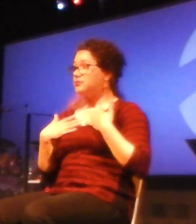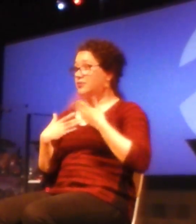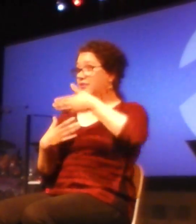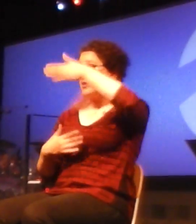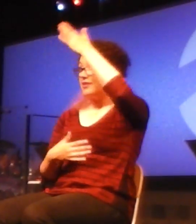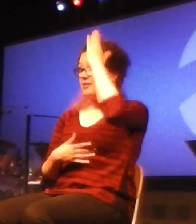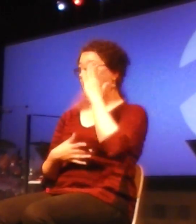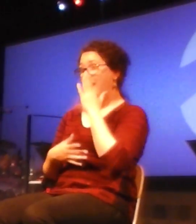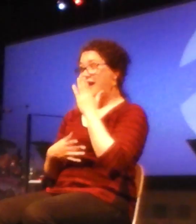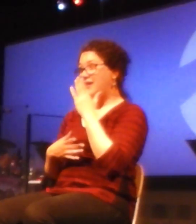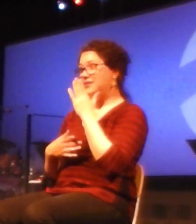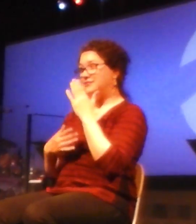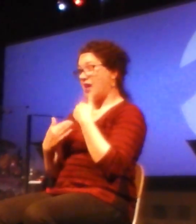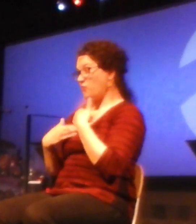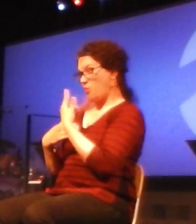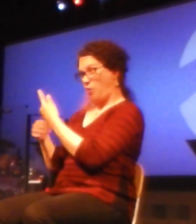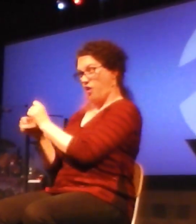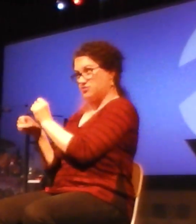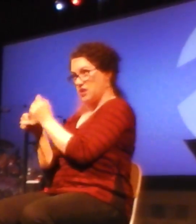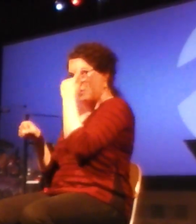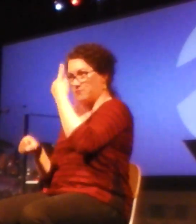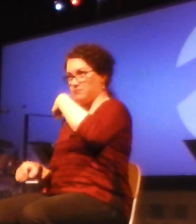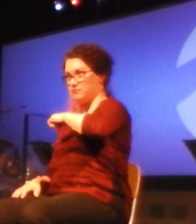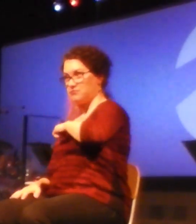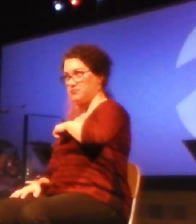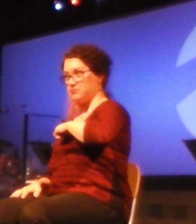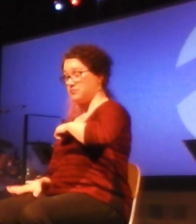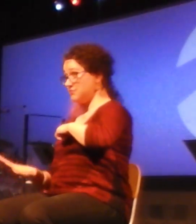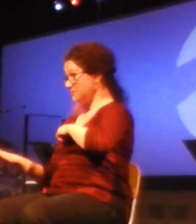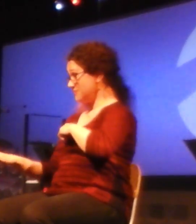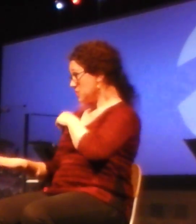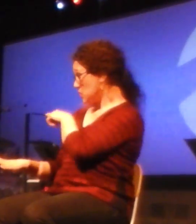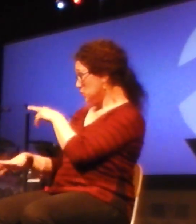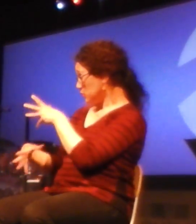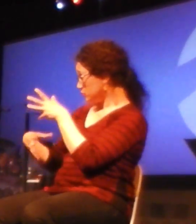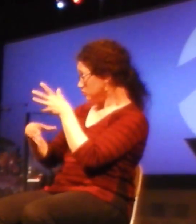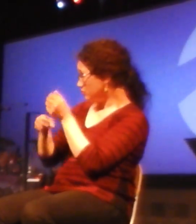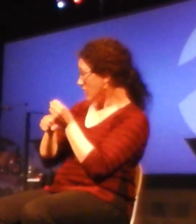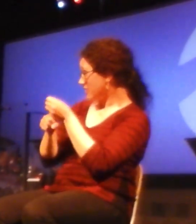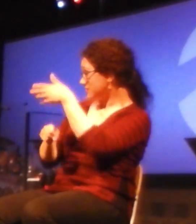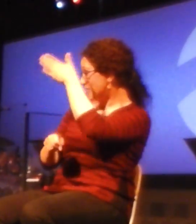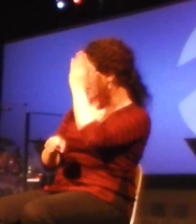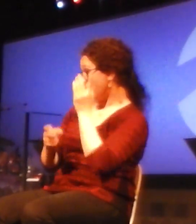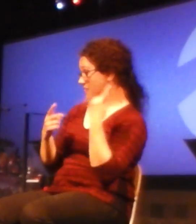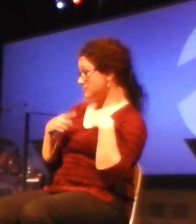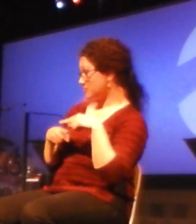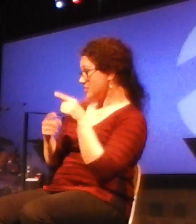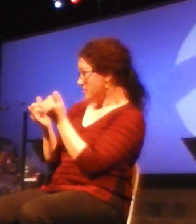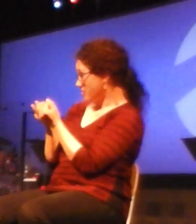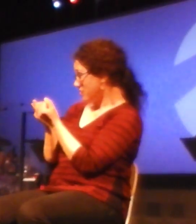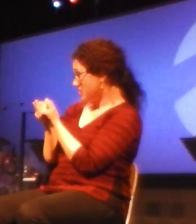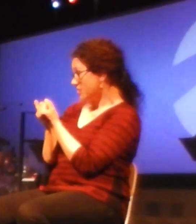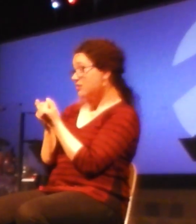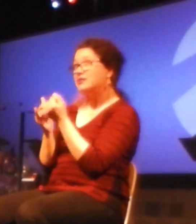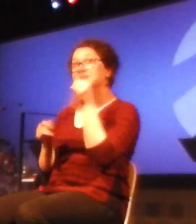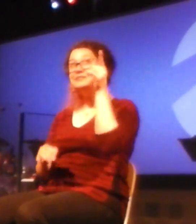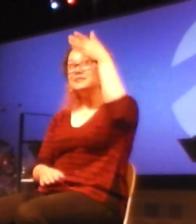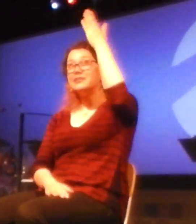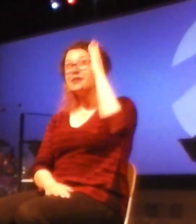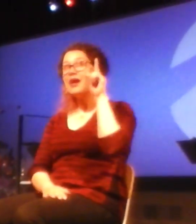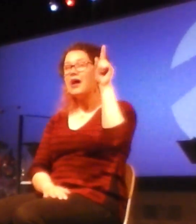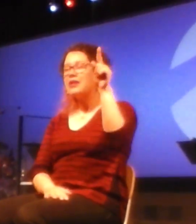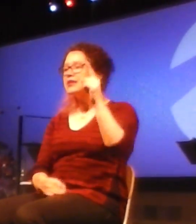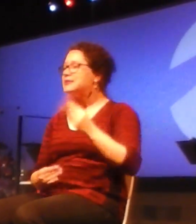moment. And the one role is, will you trust in God in the midst of your exile? Because God is a God of hope.